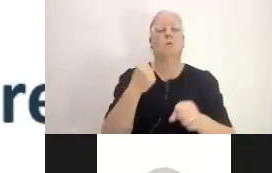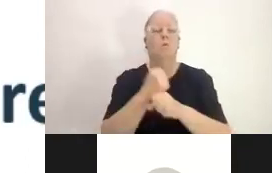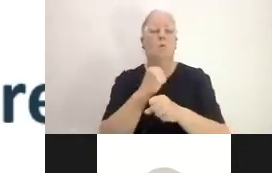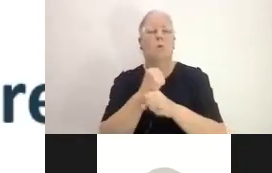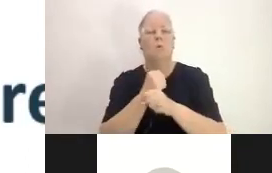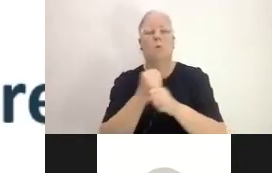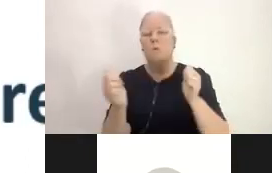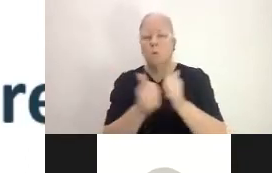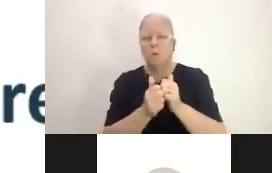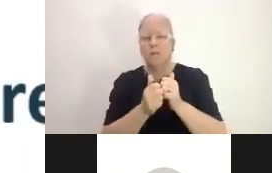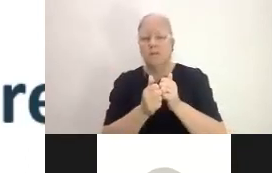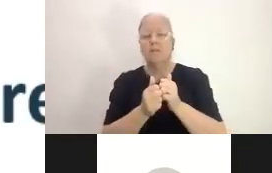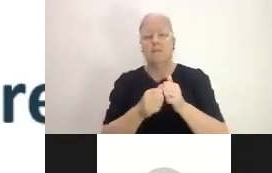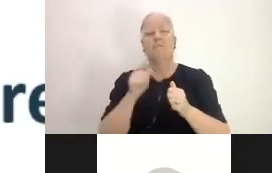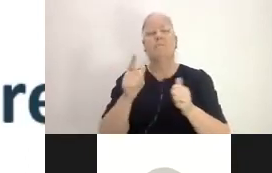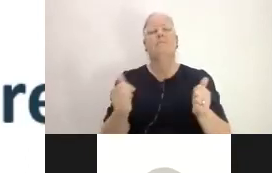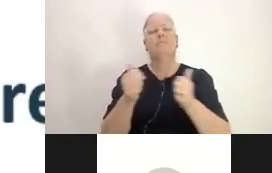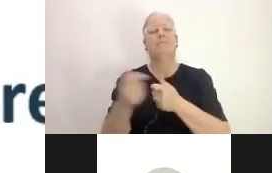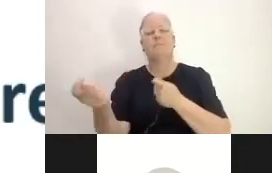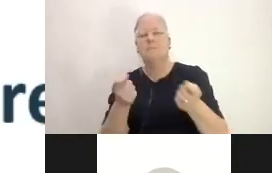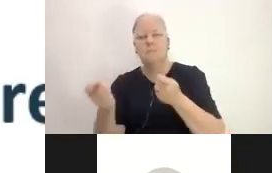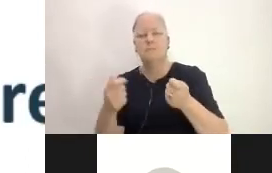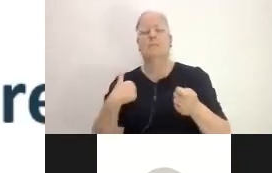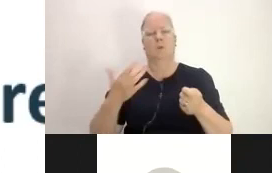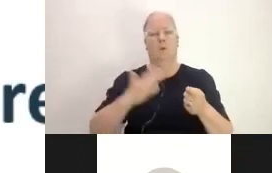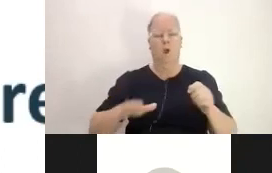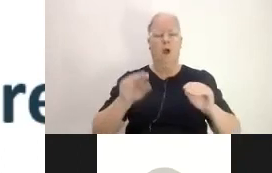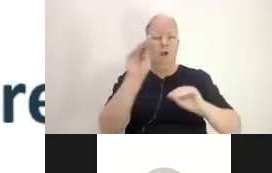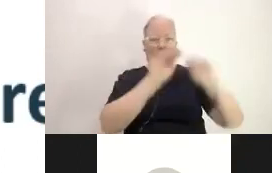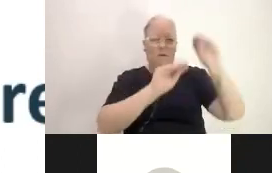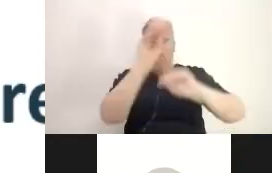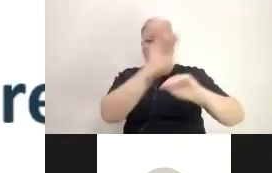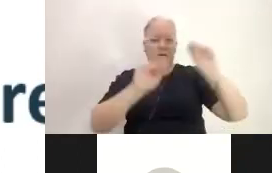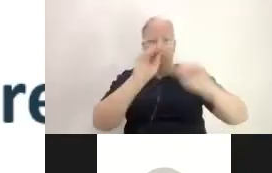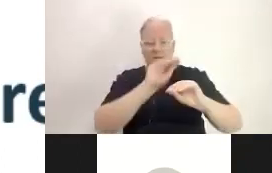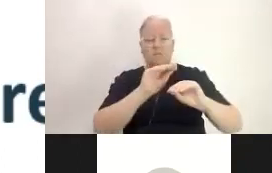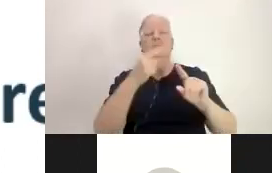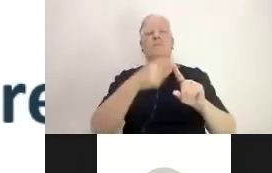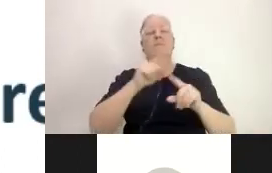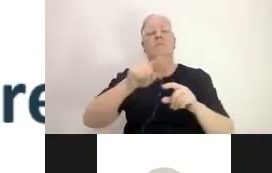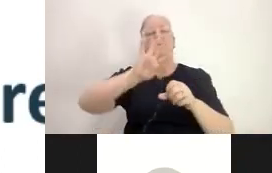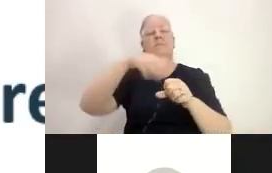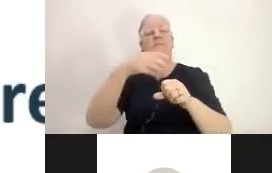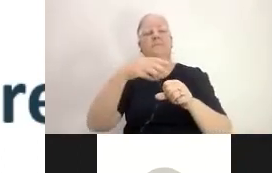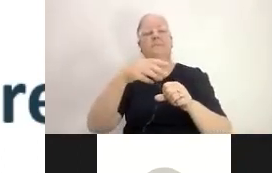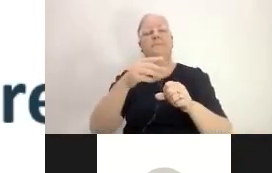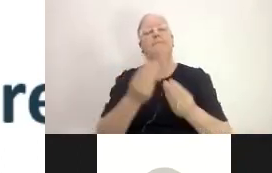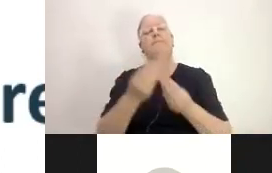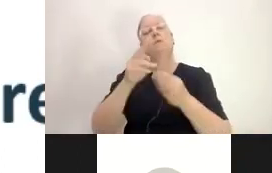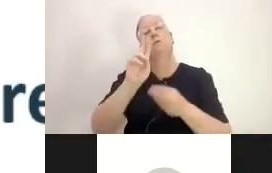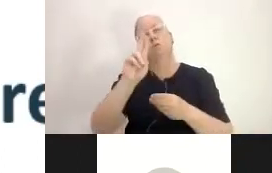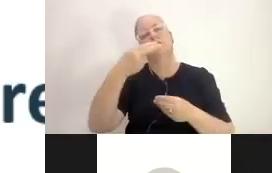co-facilitator to draft the political declaration and also feed into the SG's the recommendation to the member